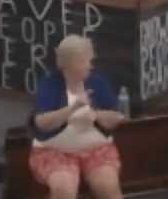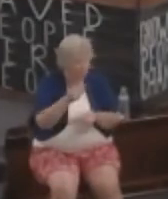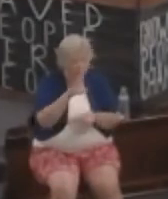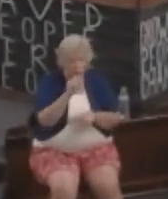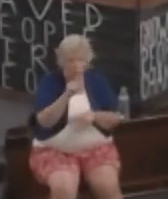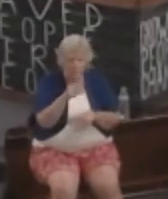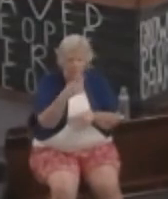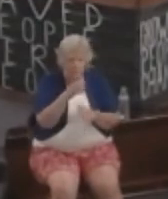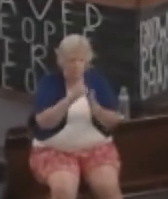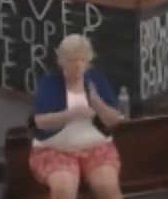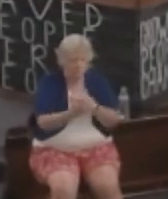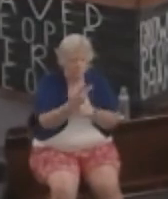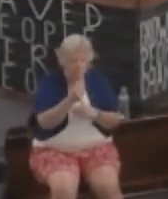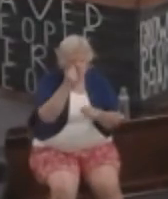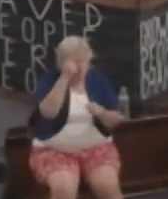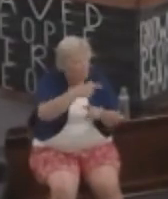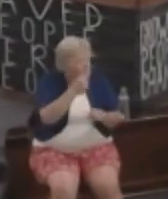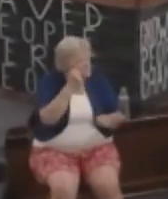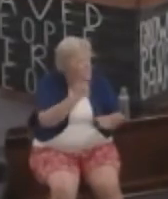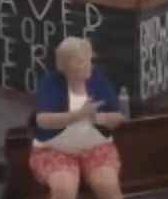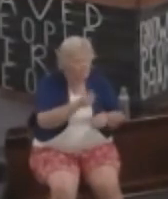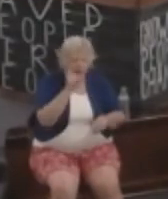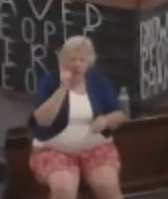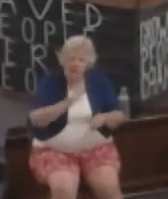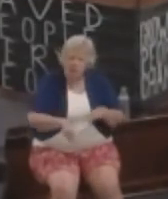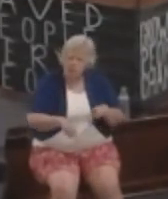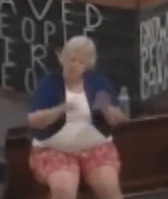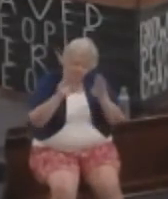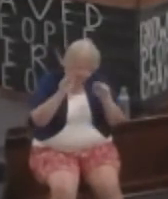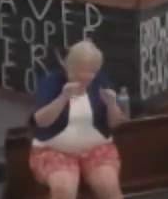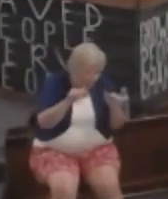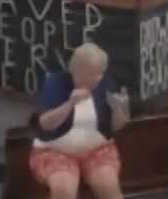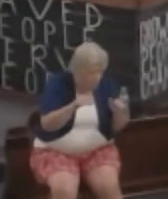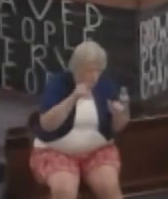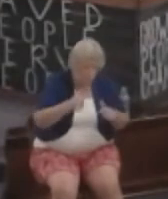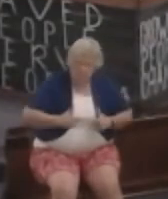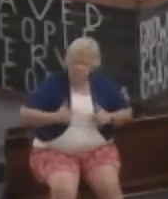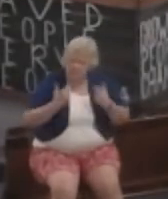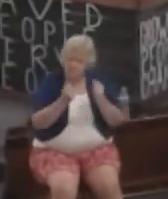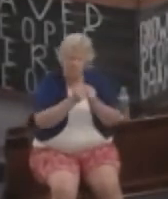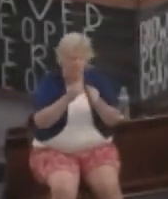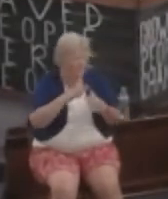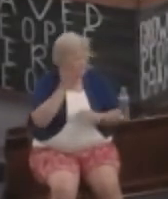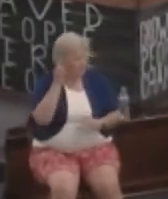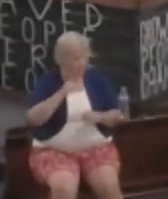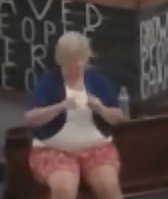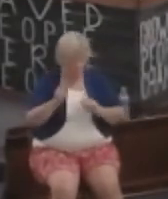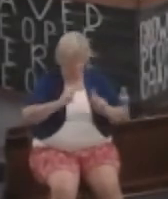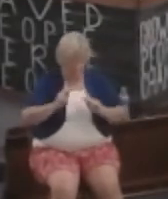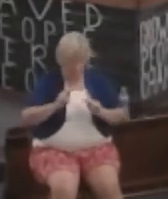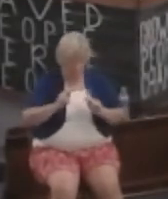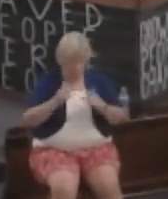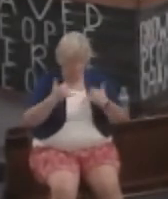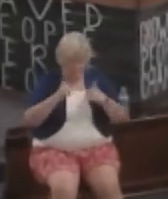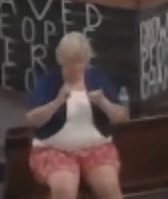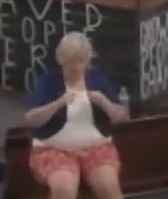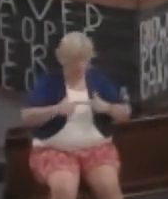through 3, he says, brothers and sisters, I could not address you as people who live by the Spirit, but as people who are still